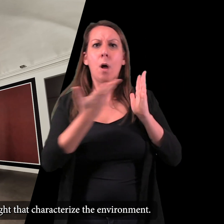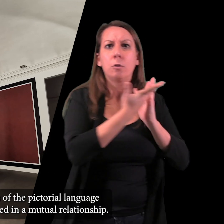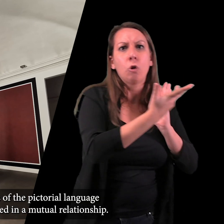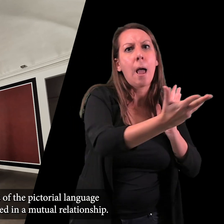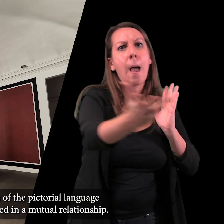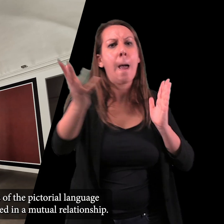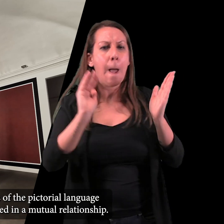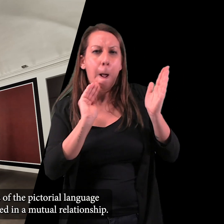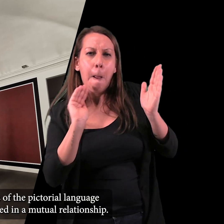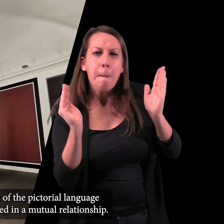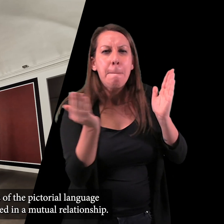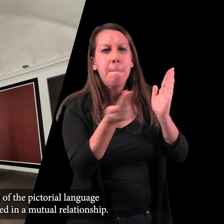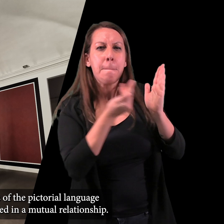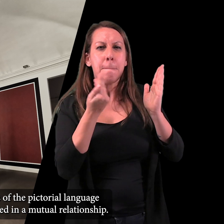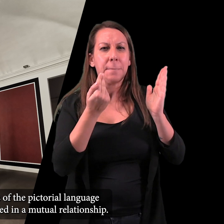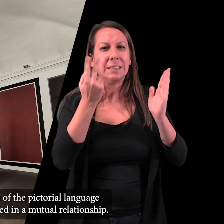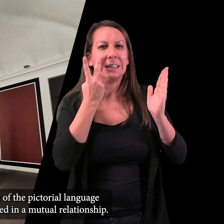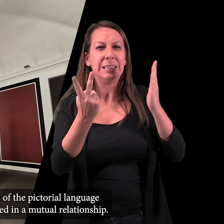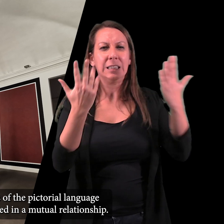that characterize the environment.